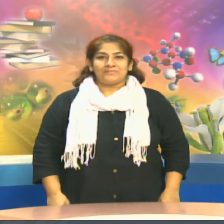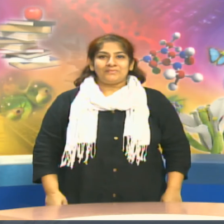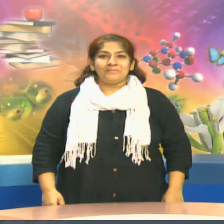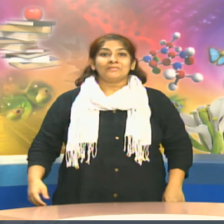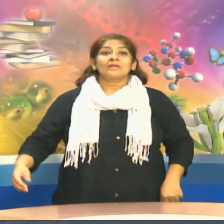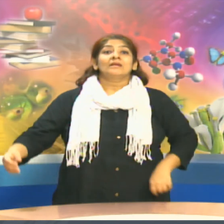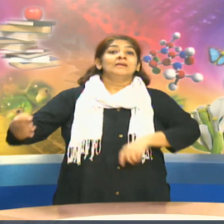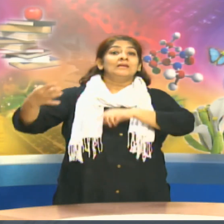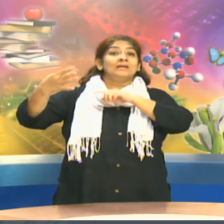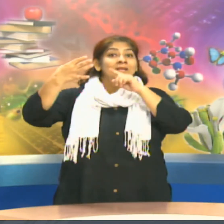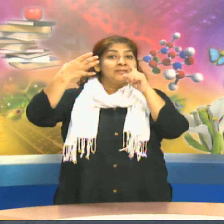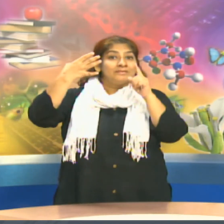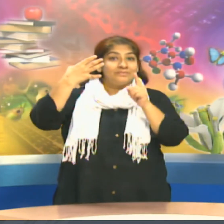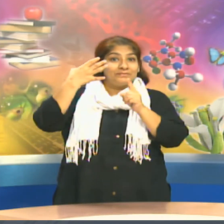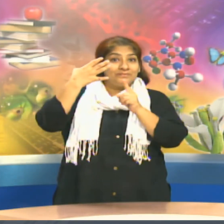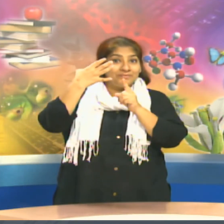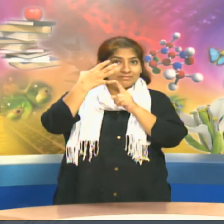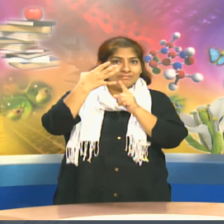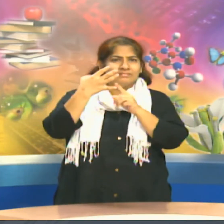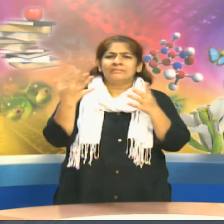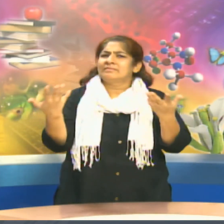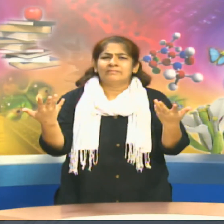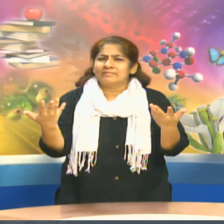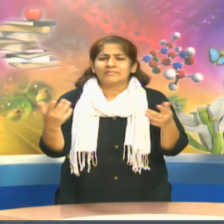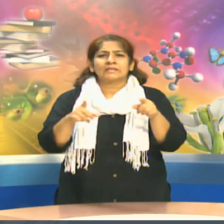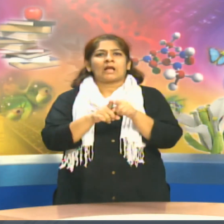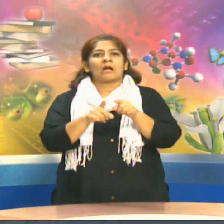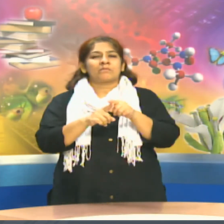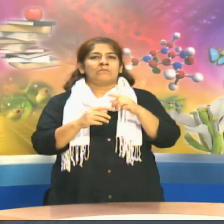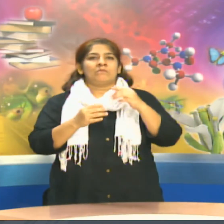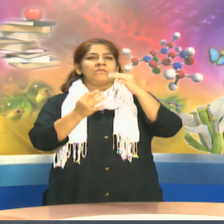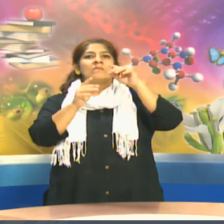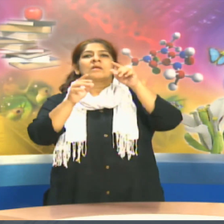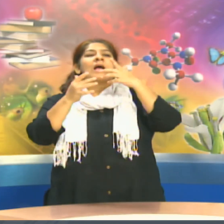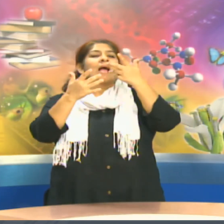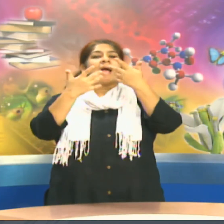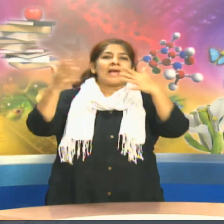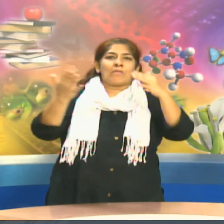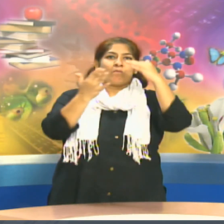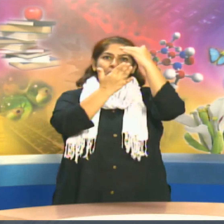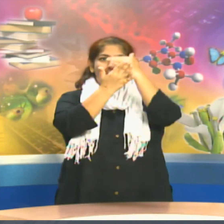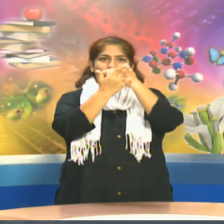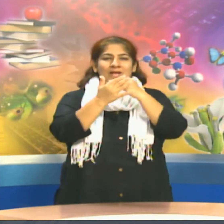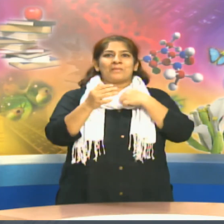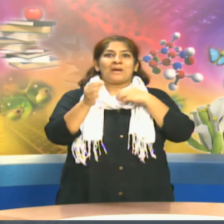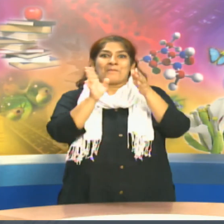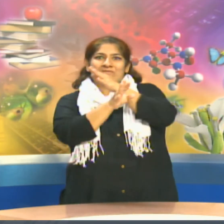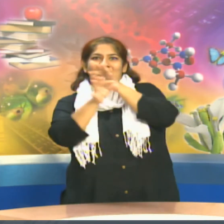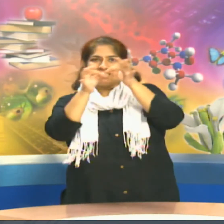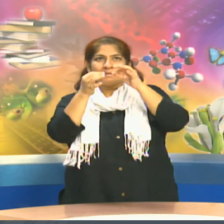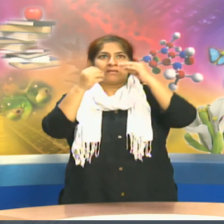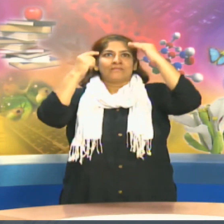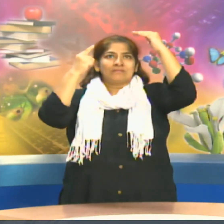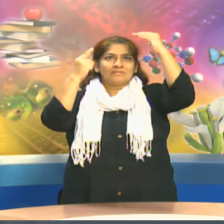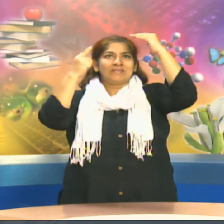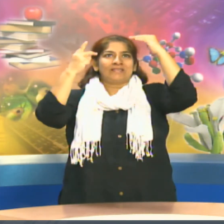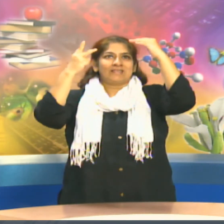there. The fourth is, for example, any program,